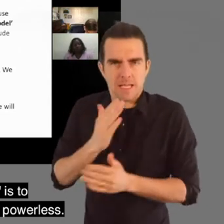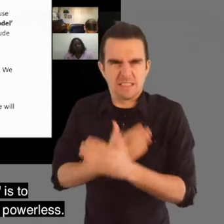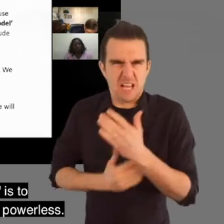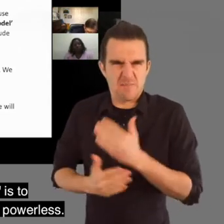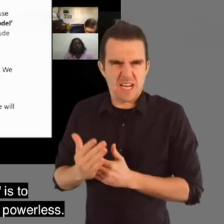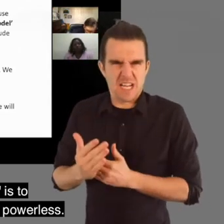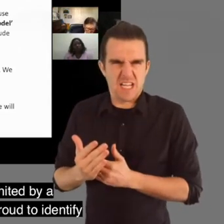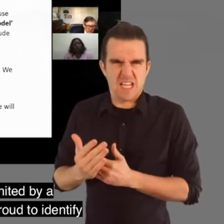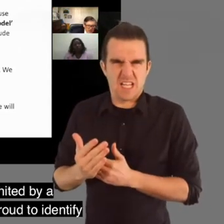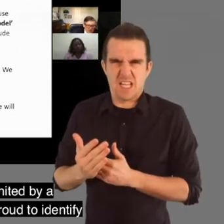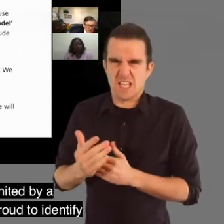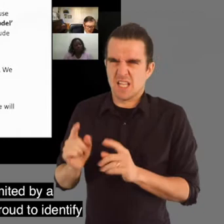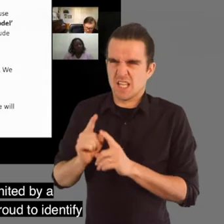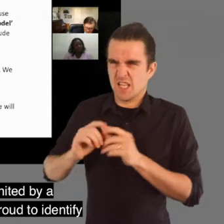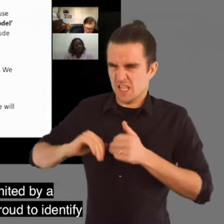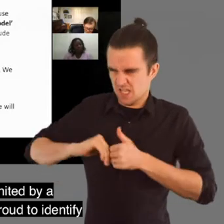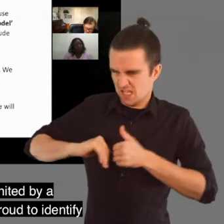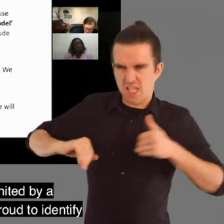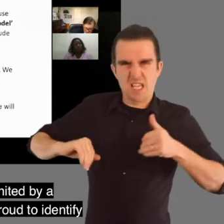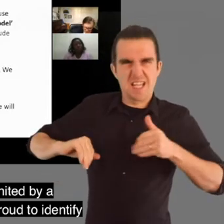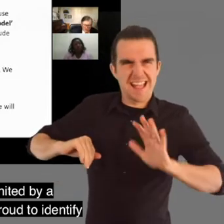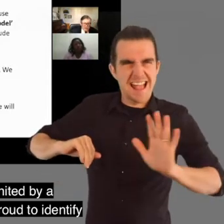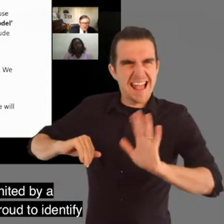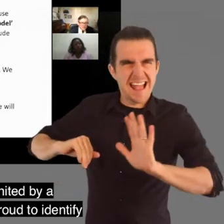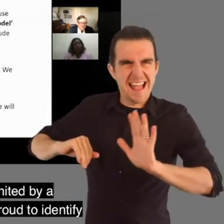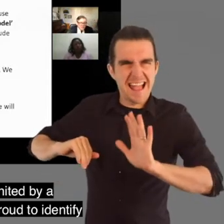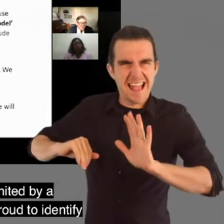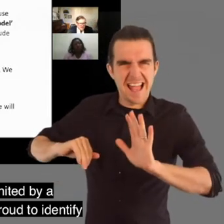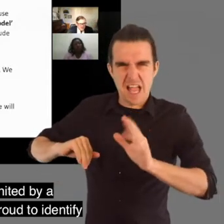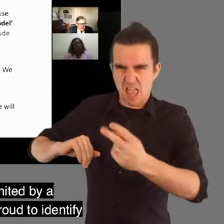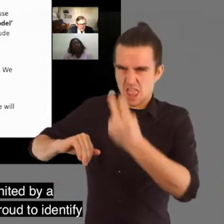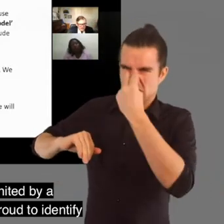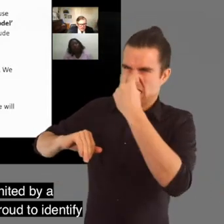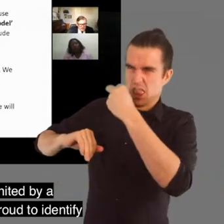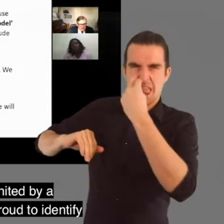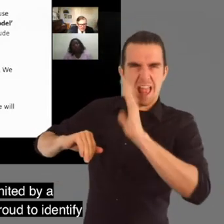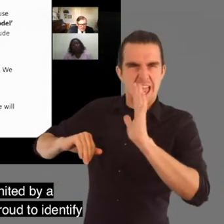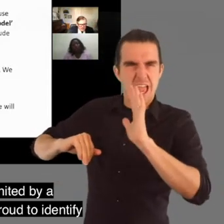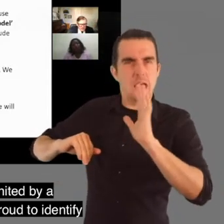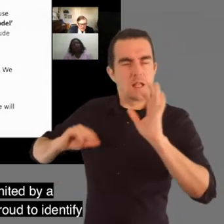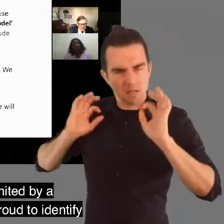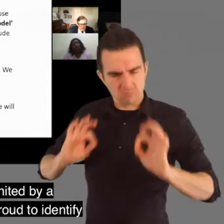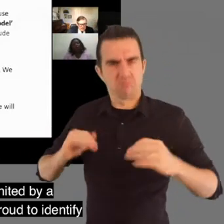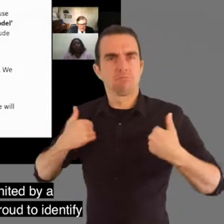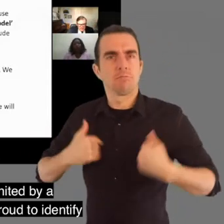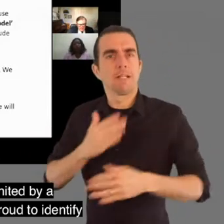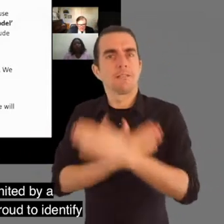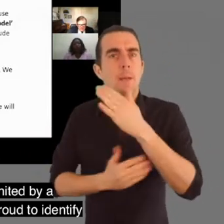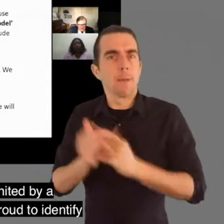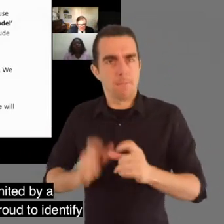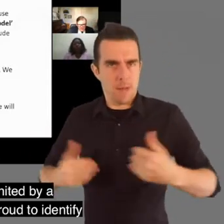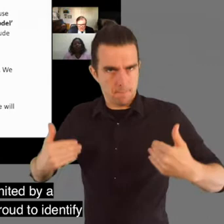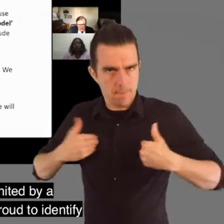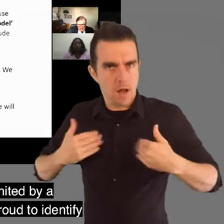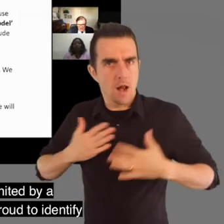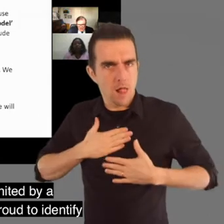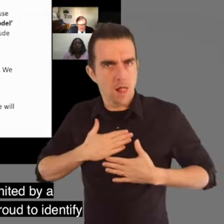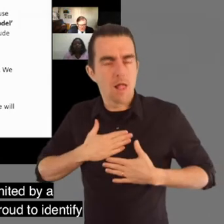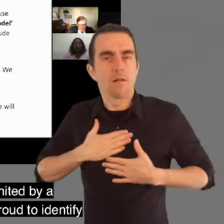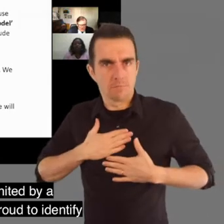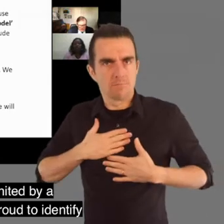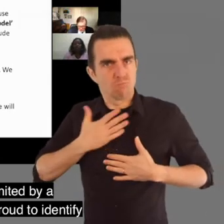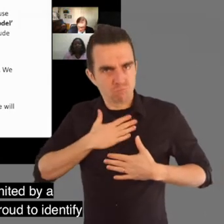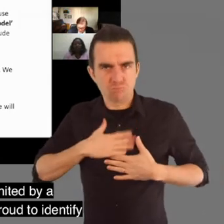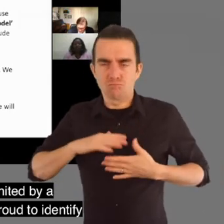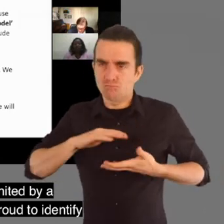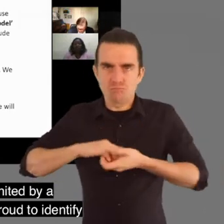powerless. We also view ourselves as united by a common oppression and so are proud